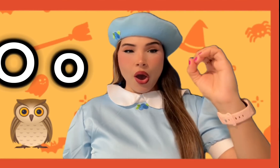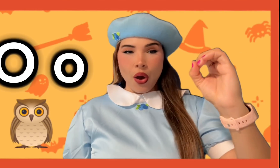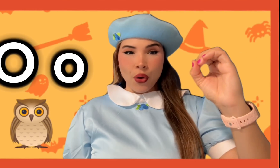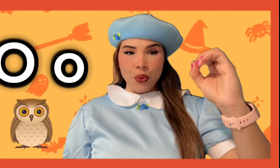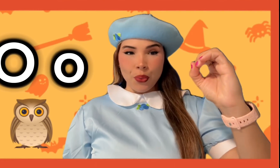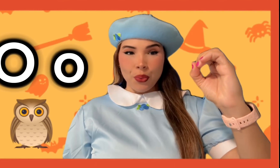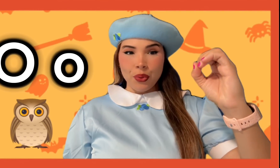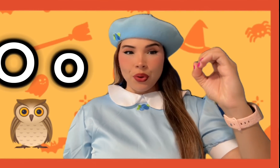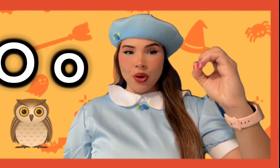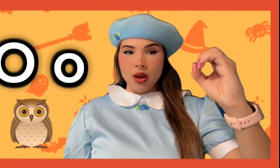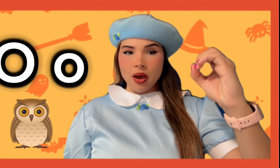O,